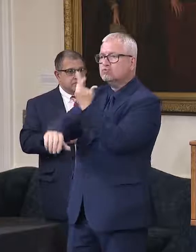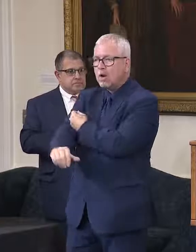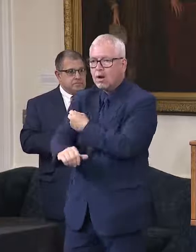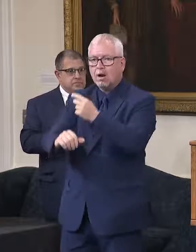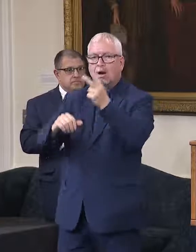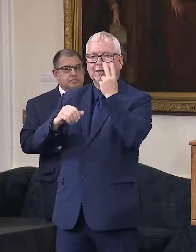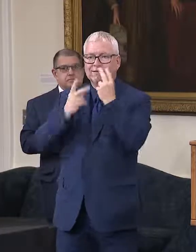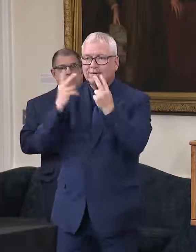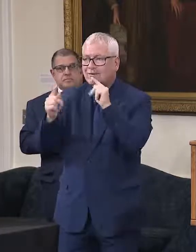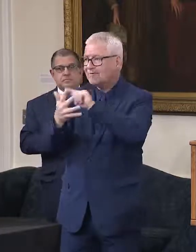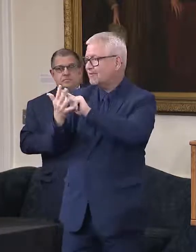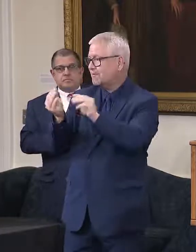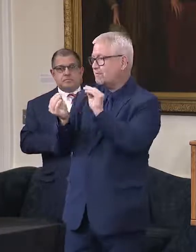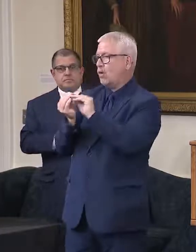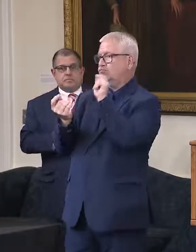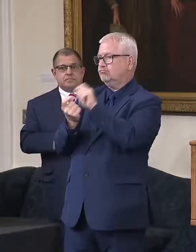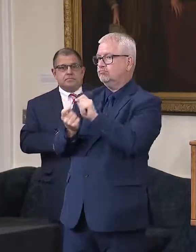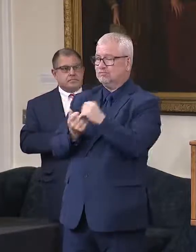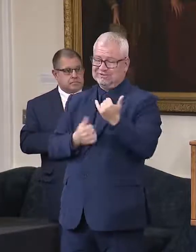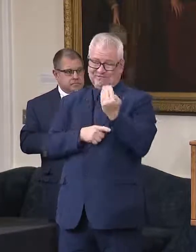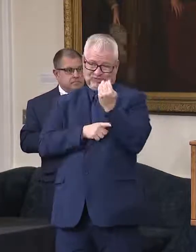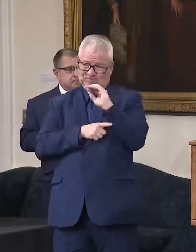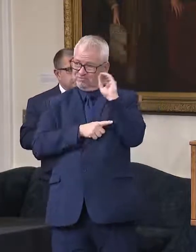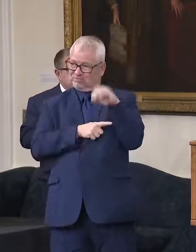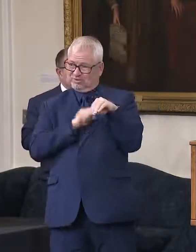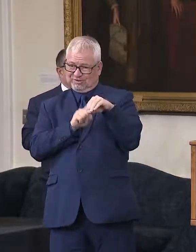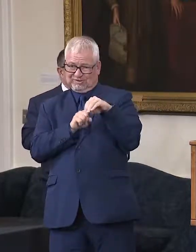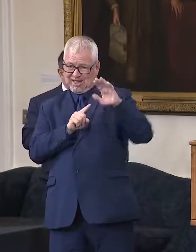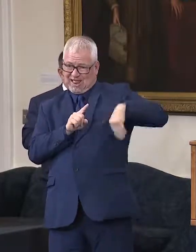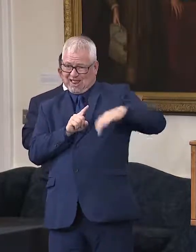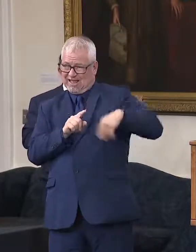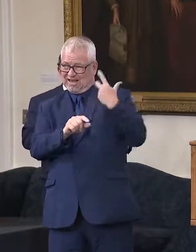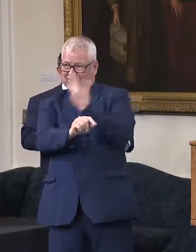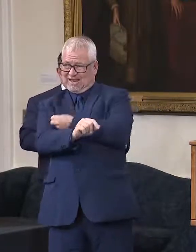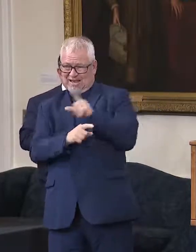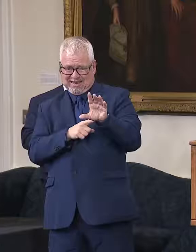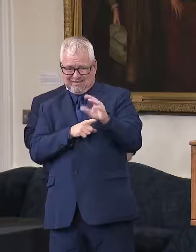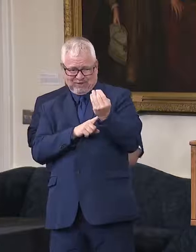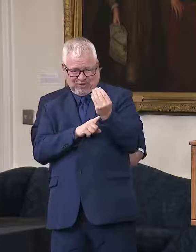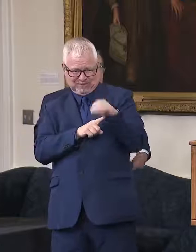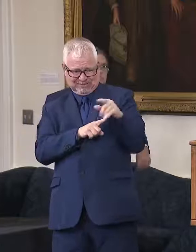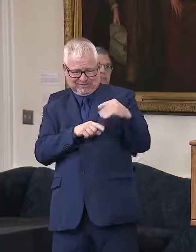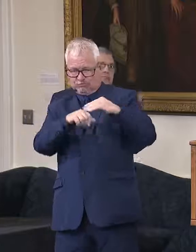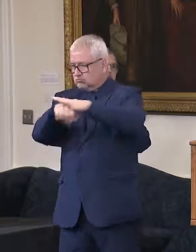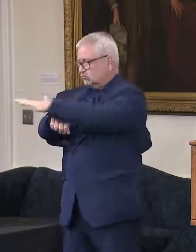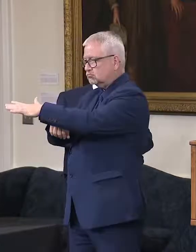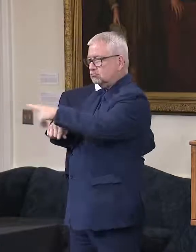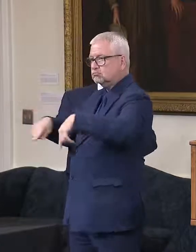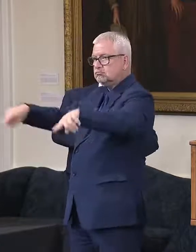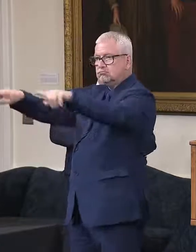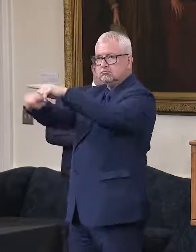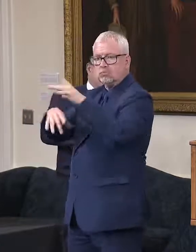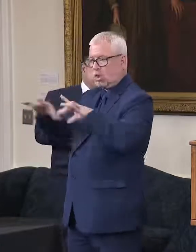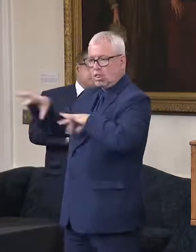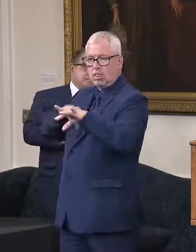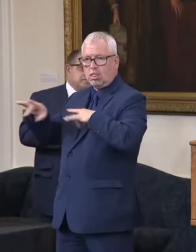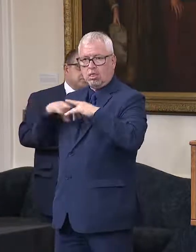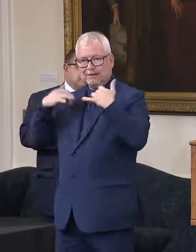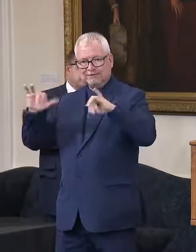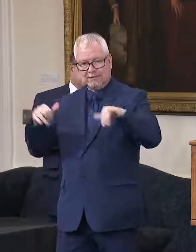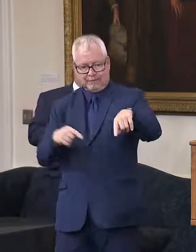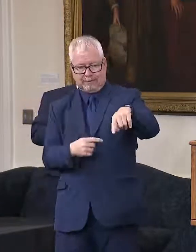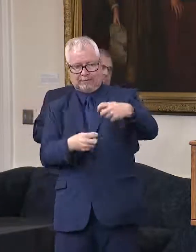for 70-some% of all the hospitalizations and deaths. The other 86% are responsible for a smaller. It's like an 80-20